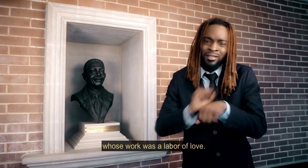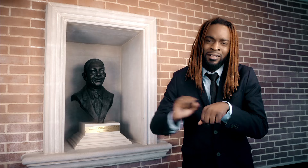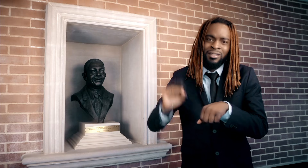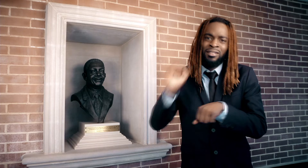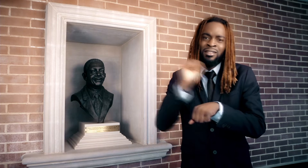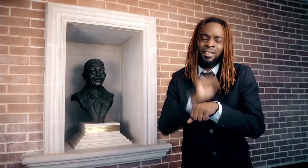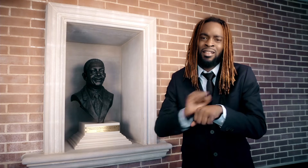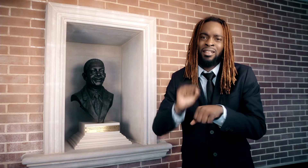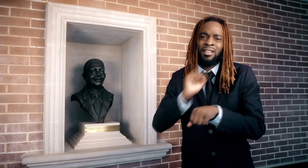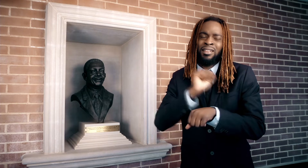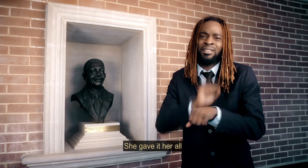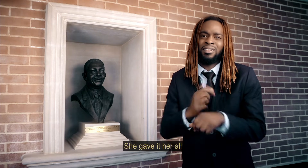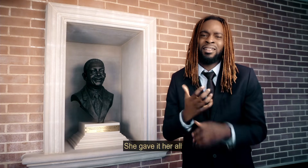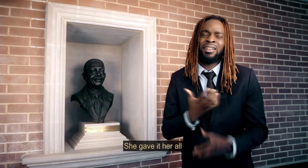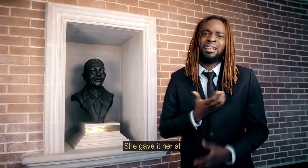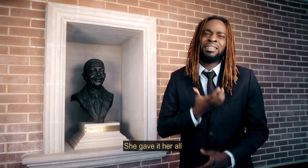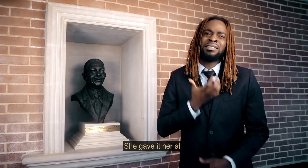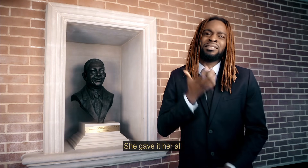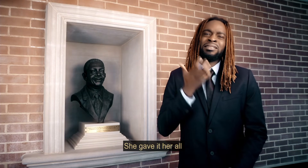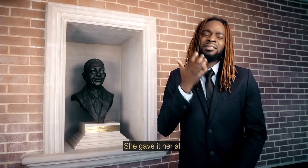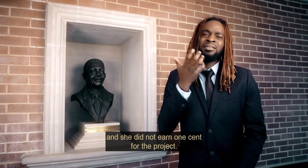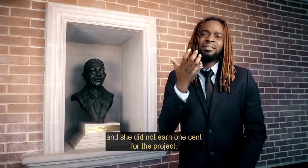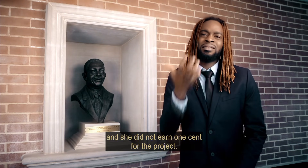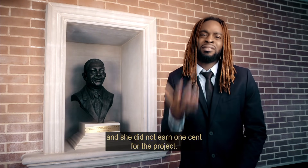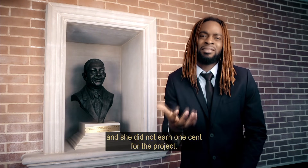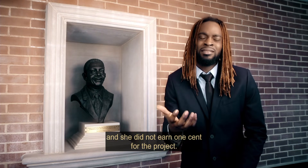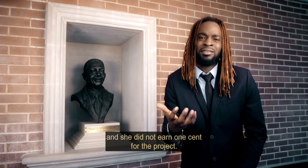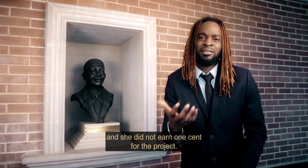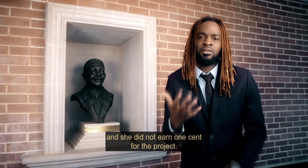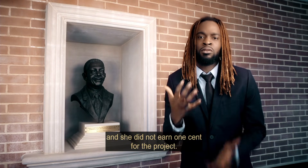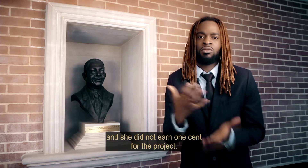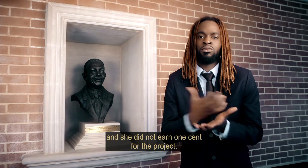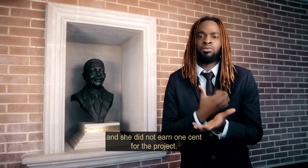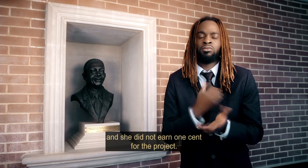love. She gave it her all, and she did not earn 1 cent for the project.